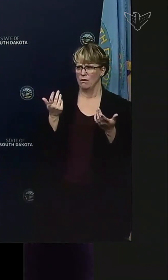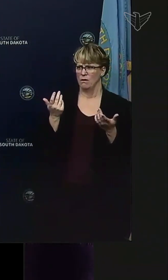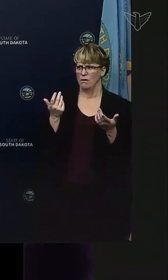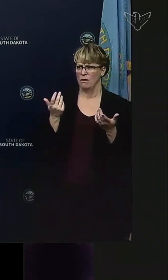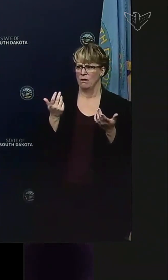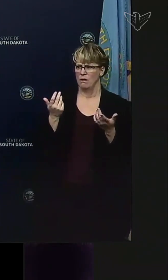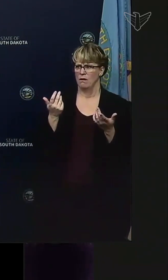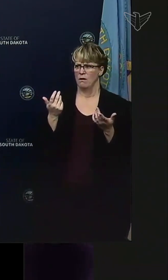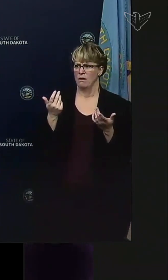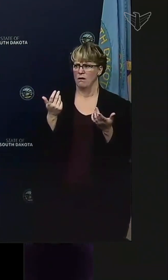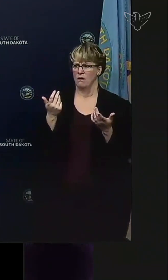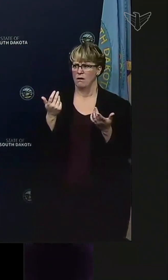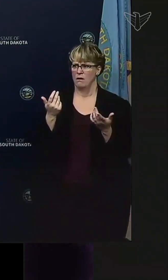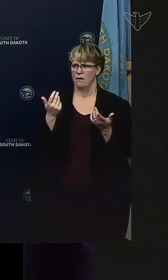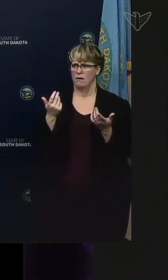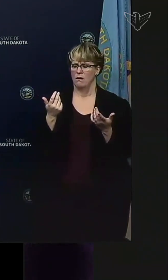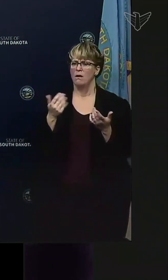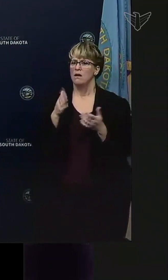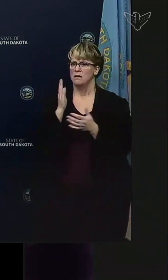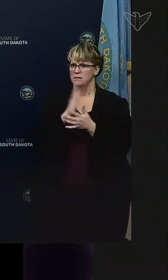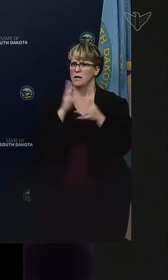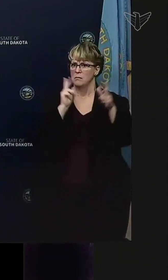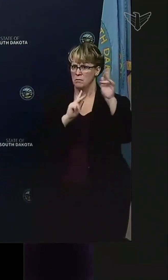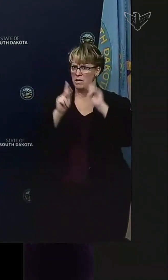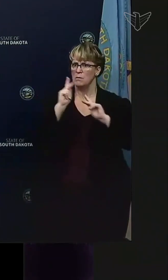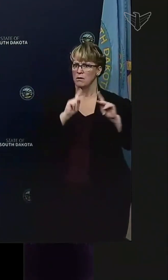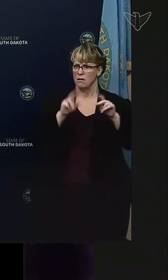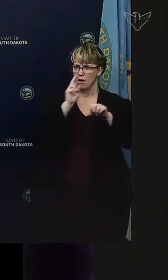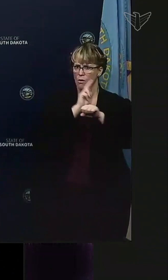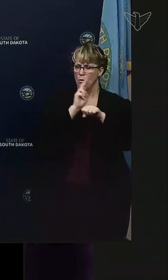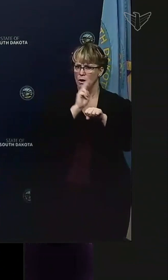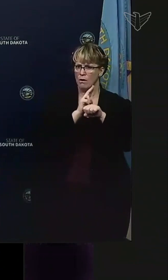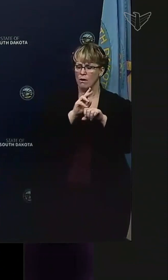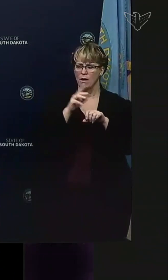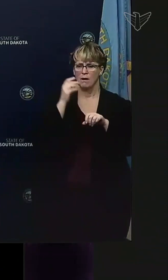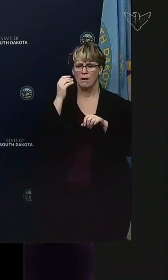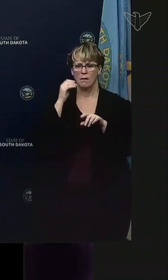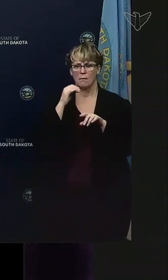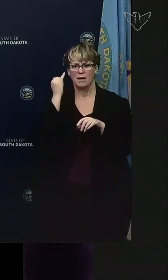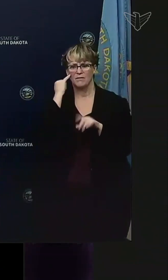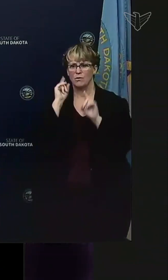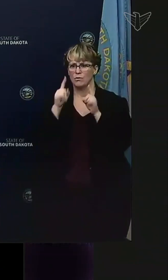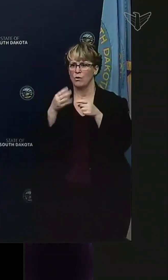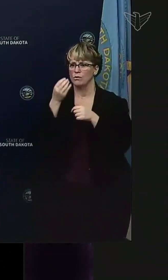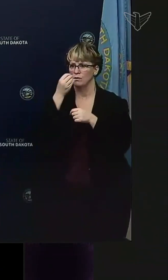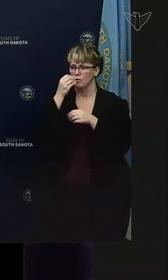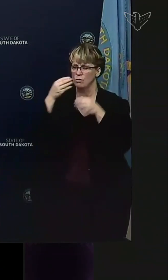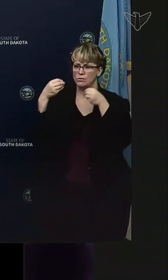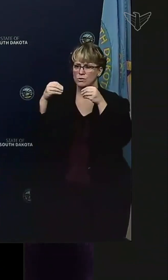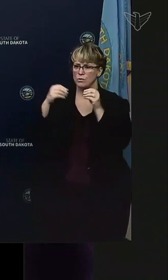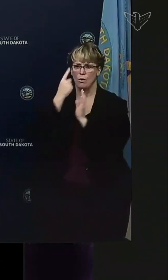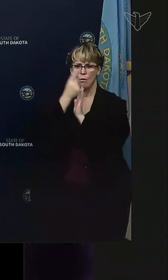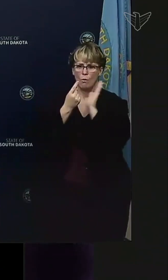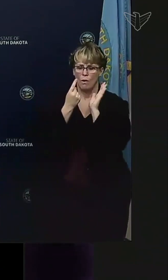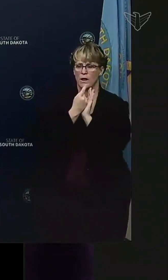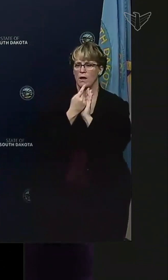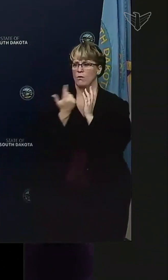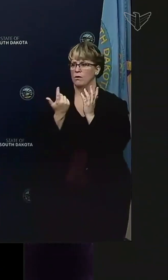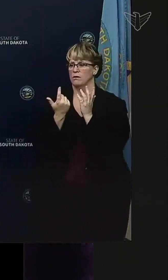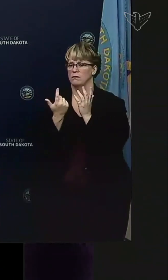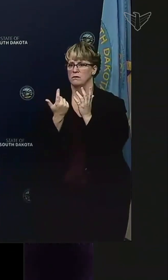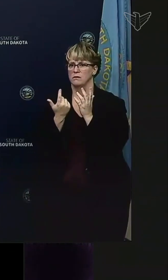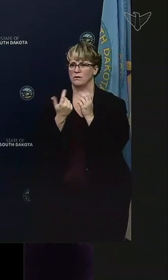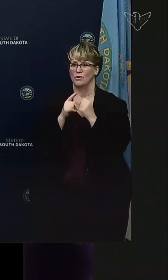not a lot of, there are some, yes, there are some, and not a lot, but like if you hang out at Dakota Mart for an hour or Walmart,